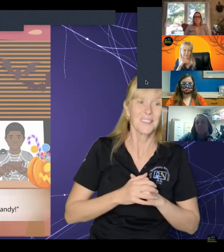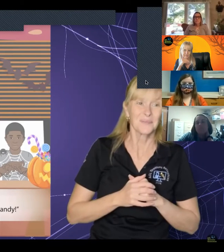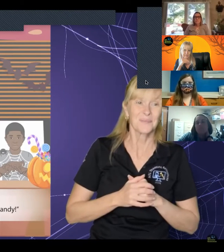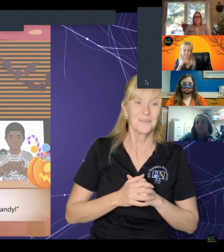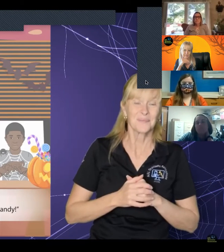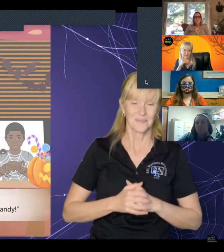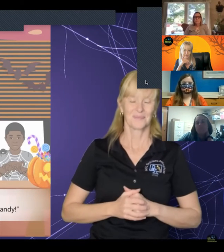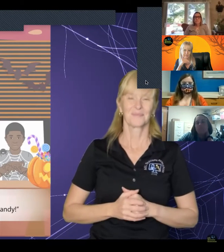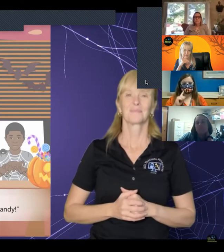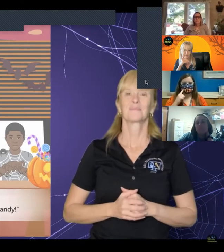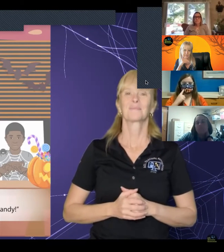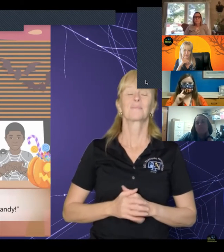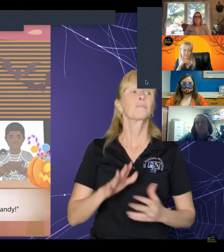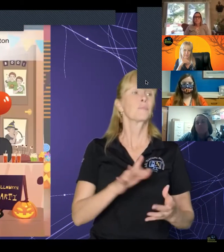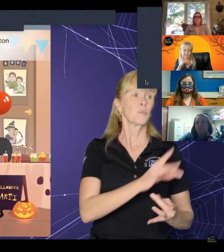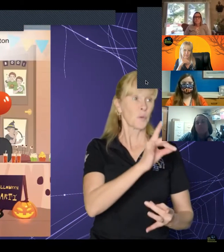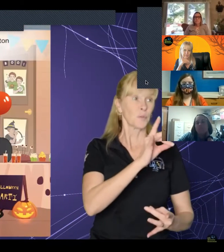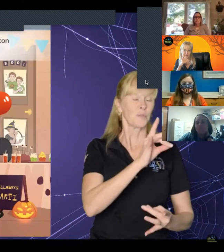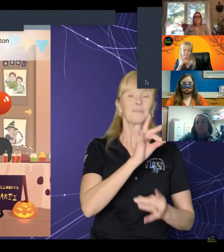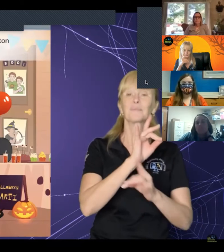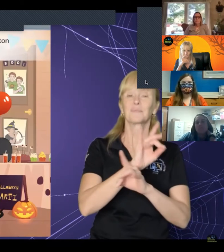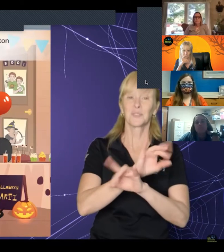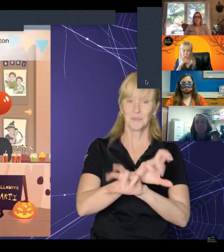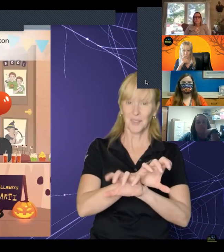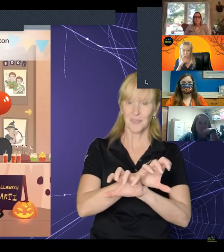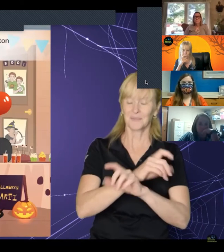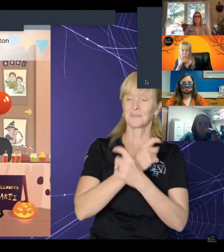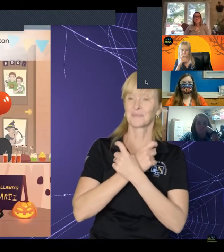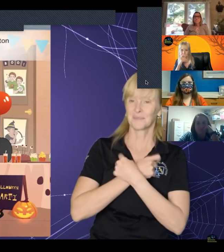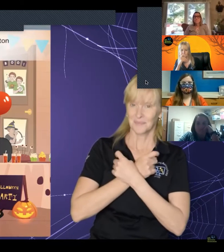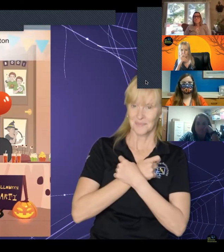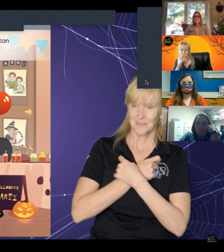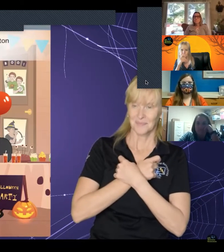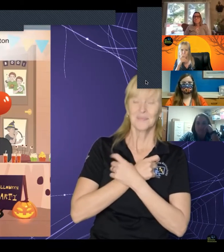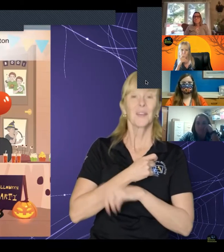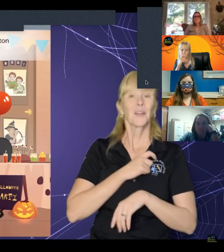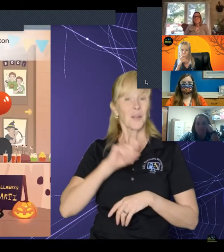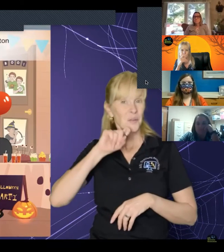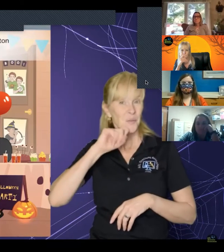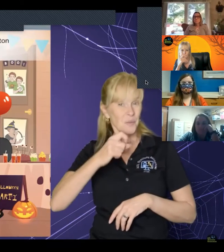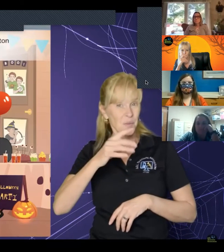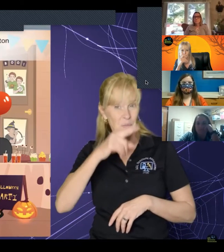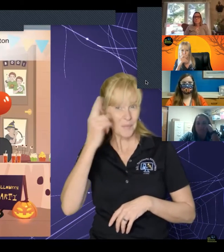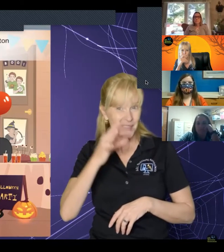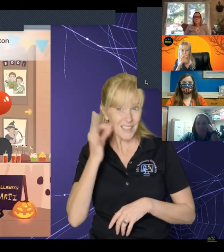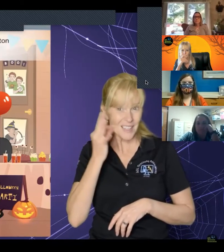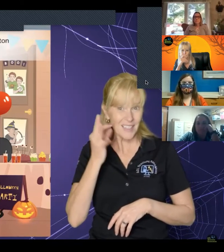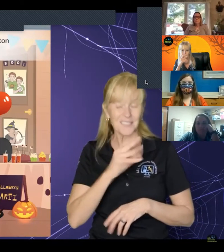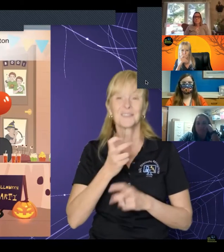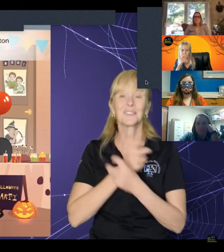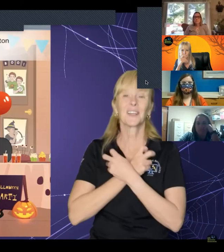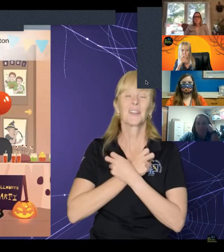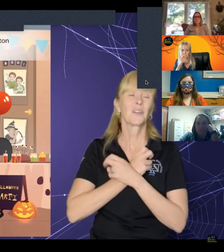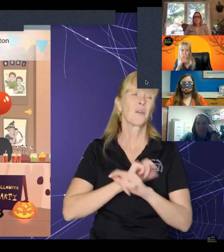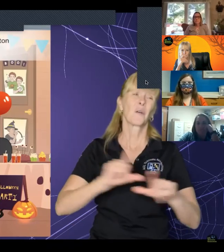some candy. Ghost, spider, bat, cool black cat, and